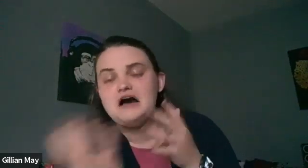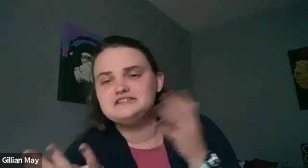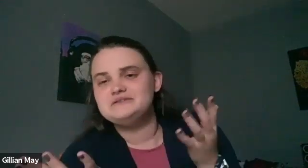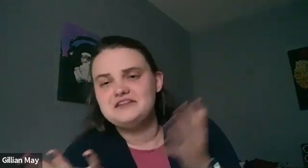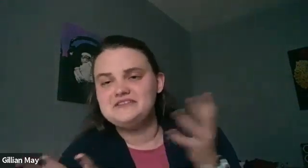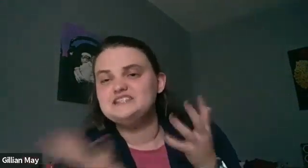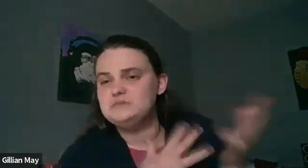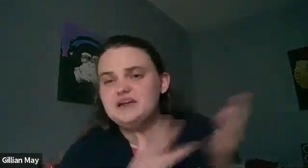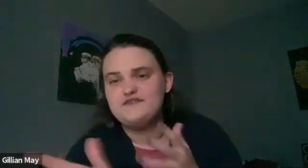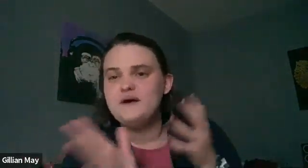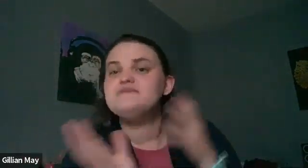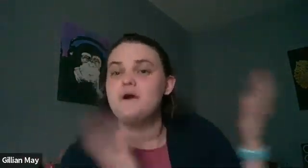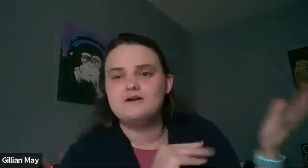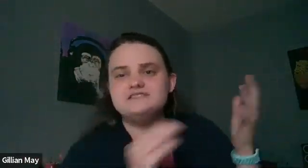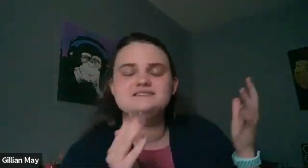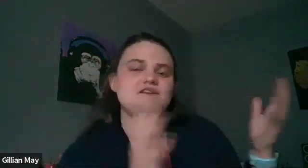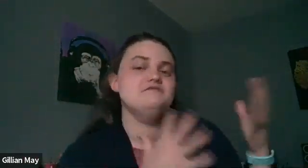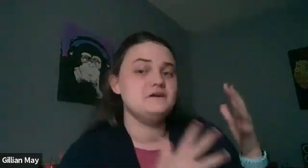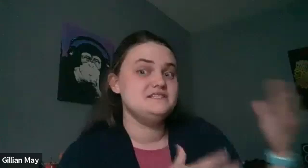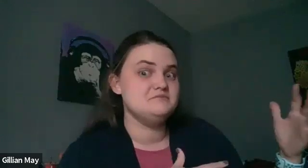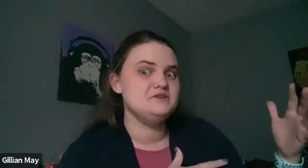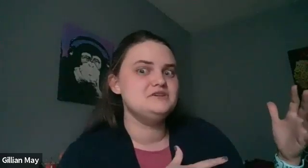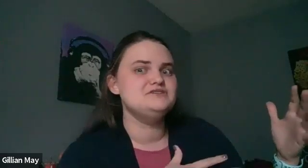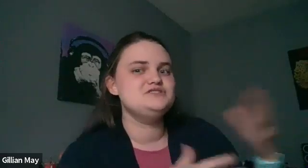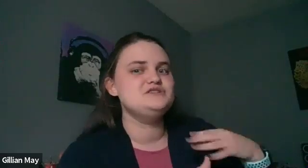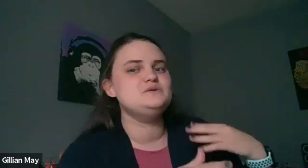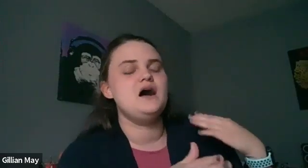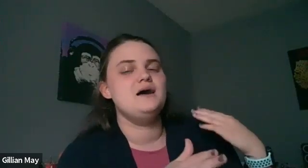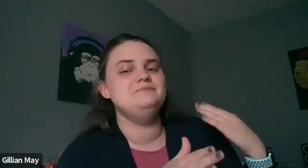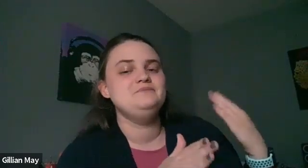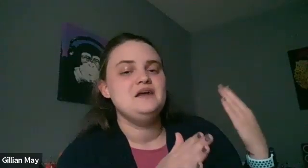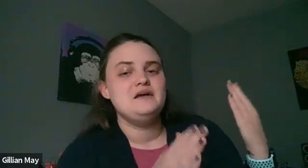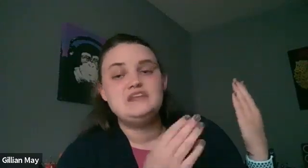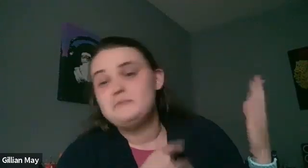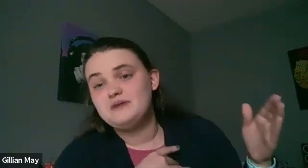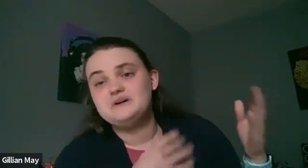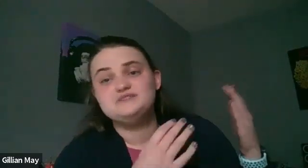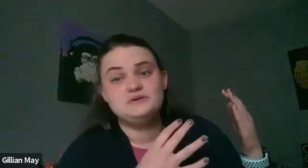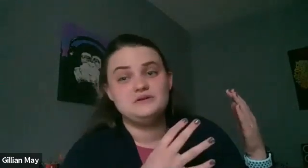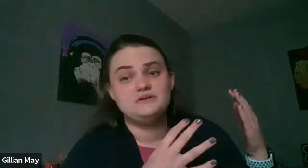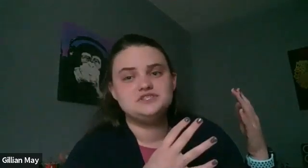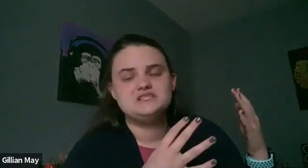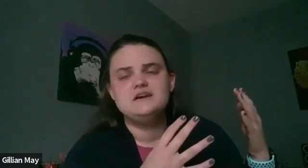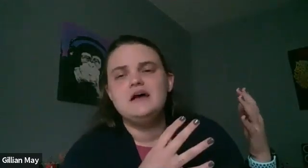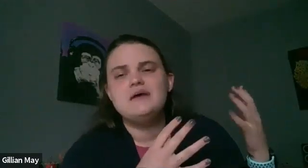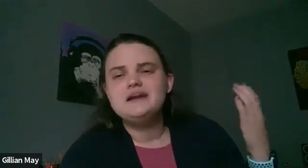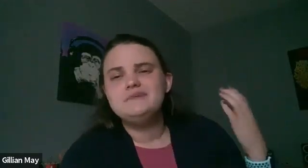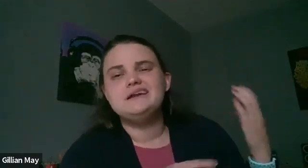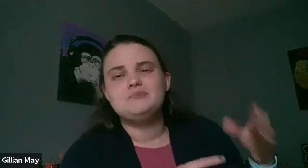also another thing to be careful of. There are signs that are very similar to either bad words or just, and when I mean